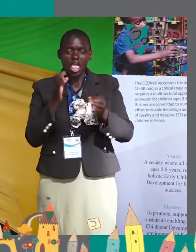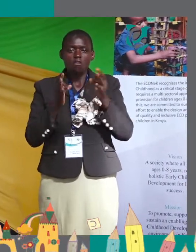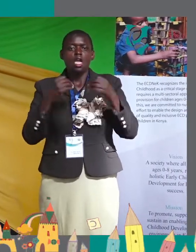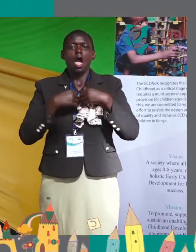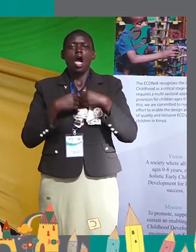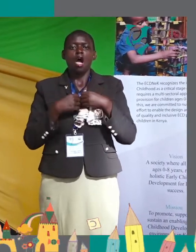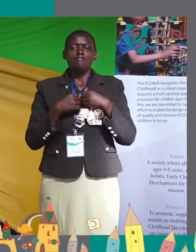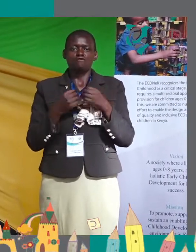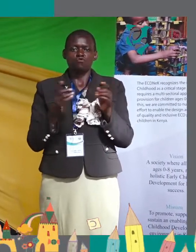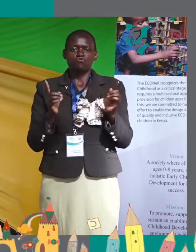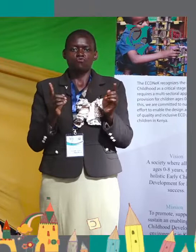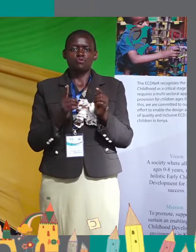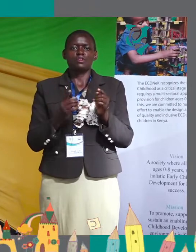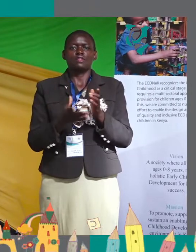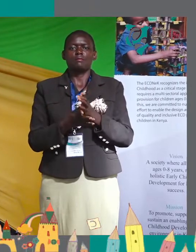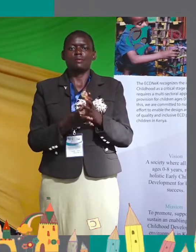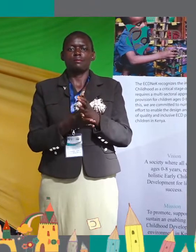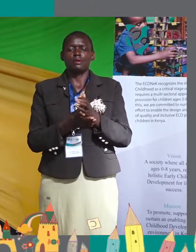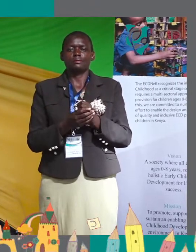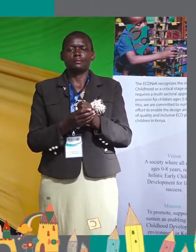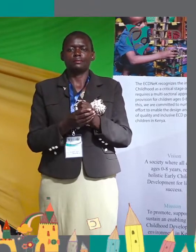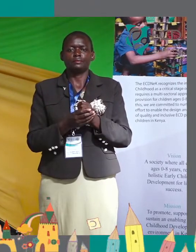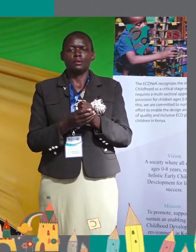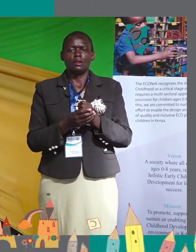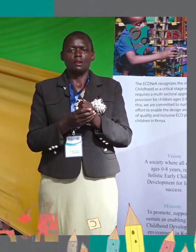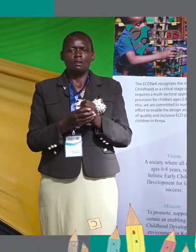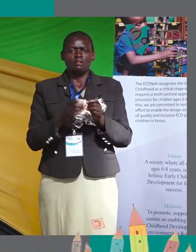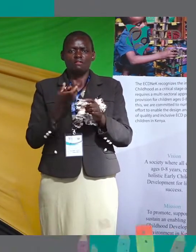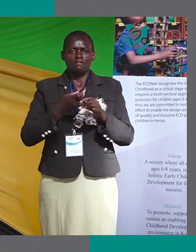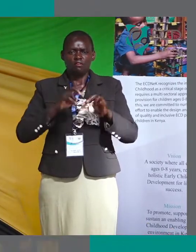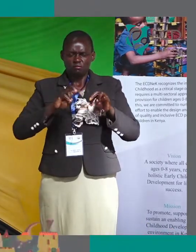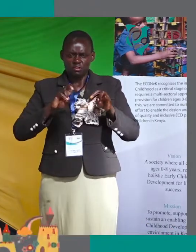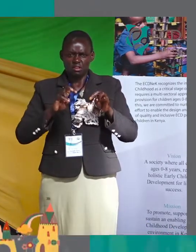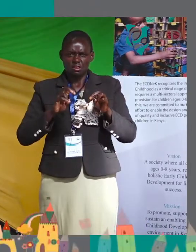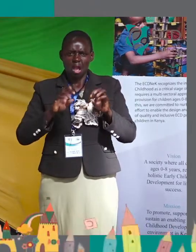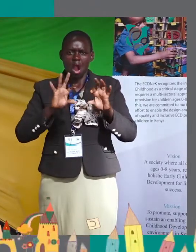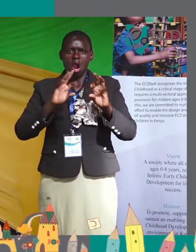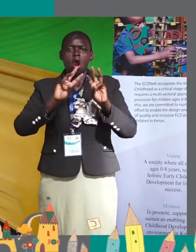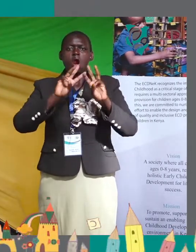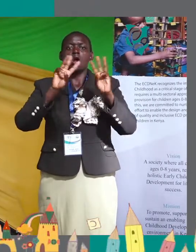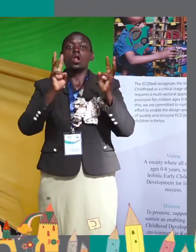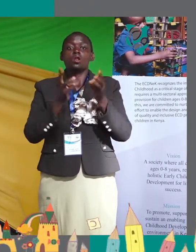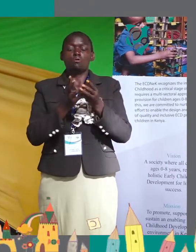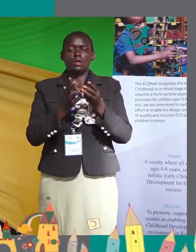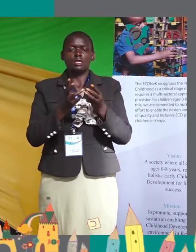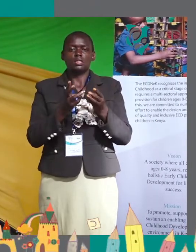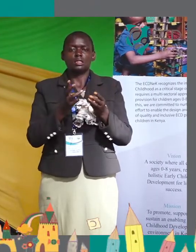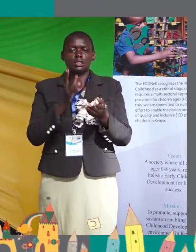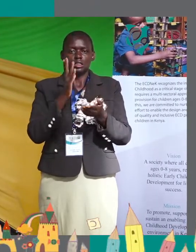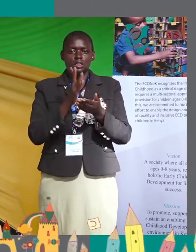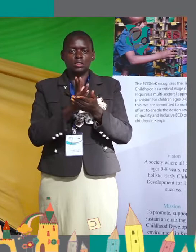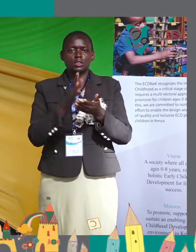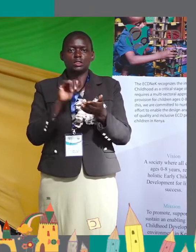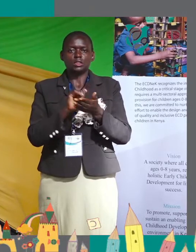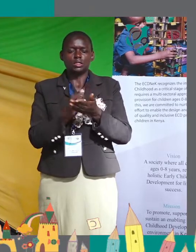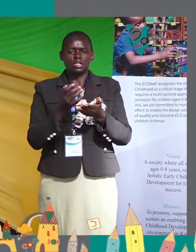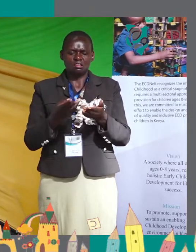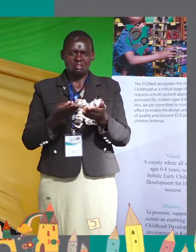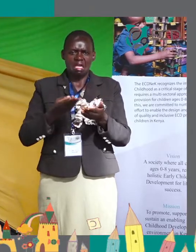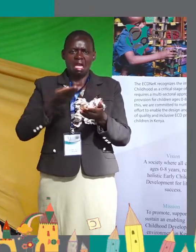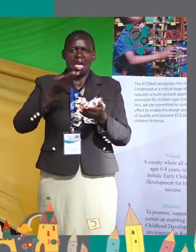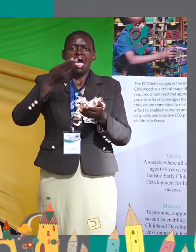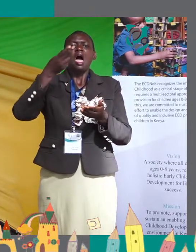the menace. So statistically, globally, it is acknowledged that there is high rise in